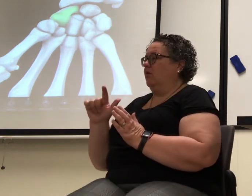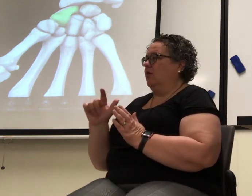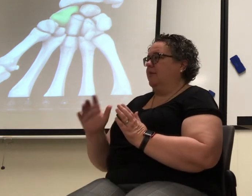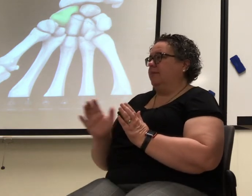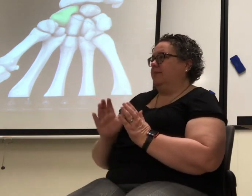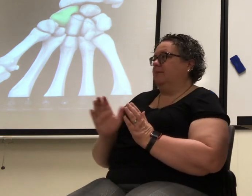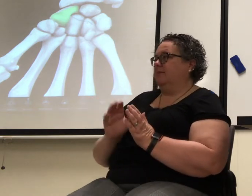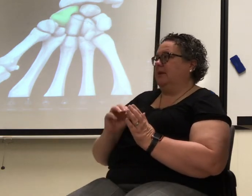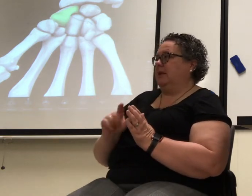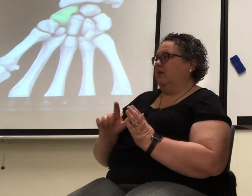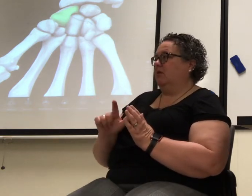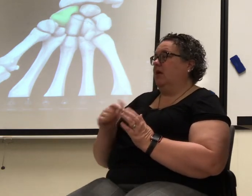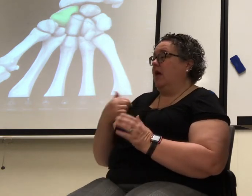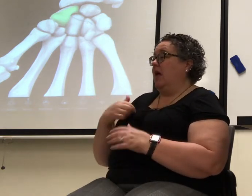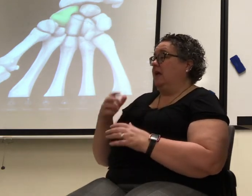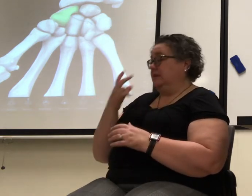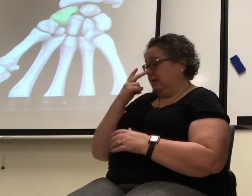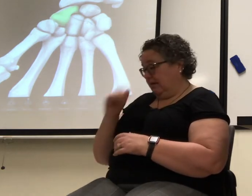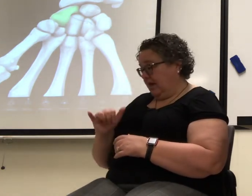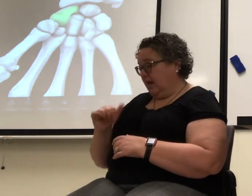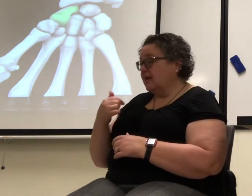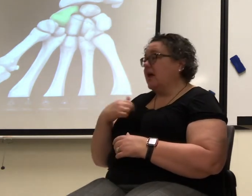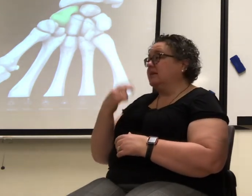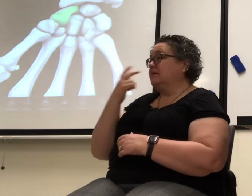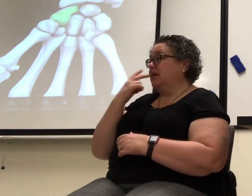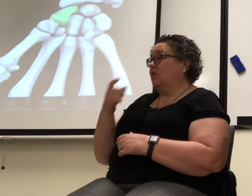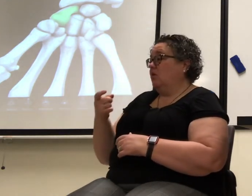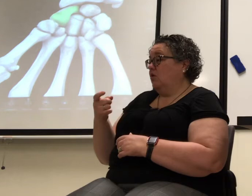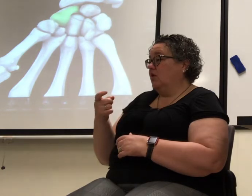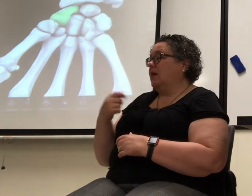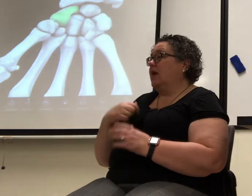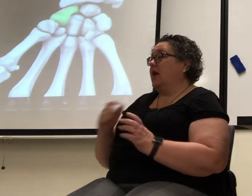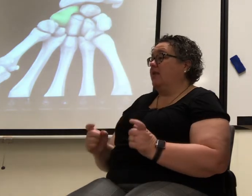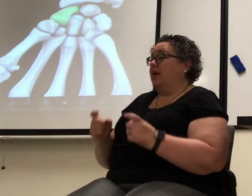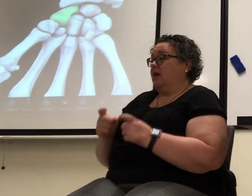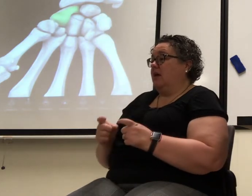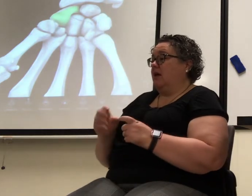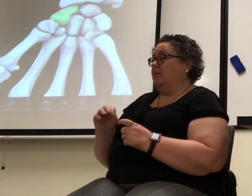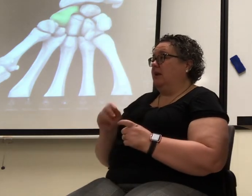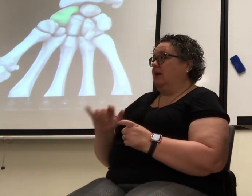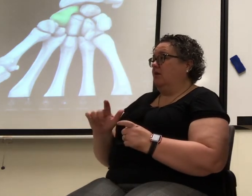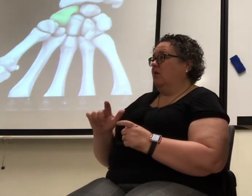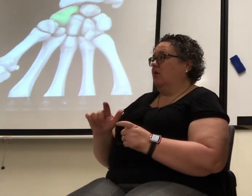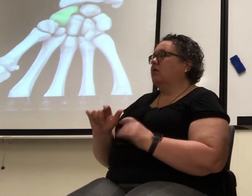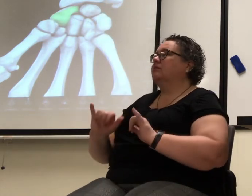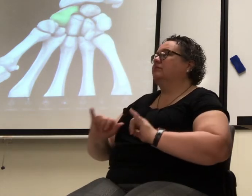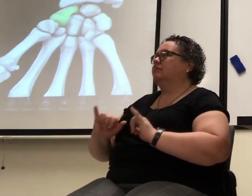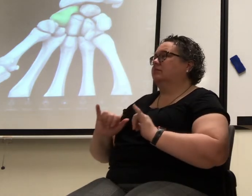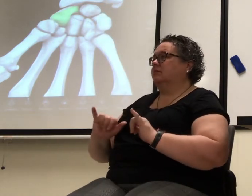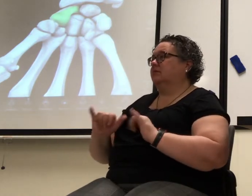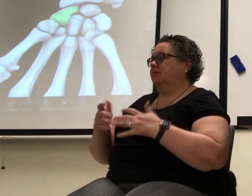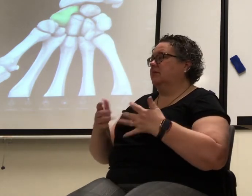So once I get that, I see the hamate, and I see the hook, and I put it medial. I always